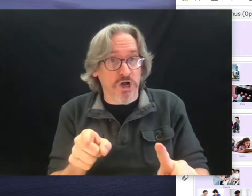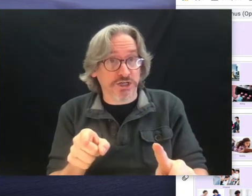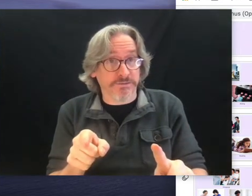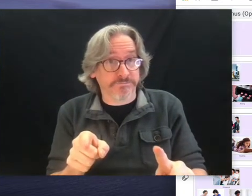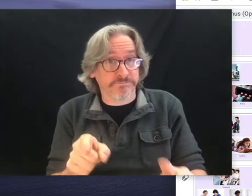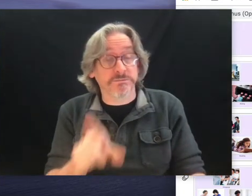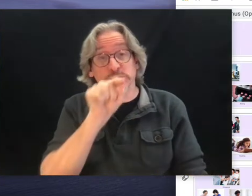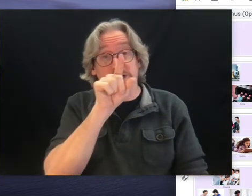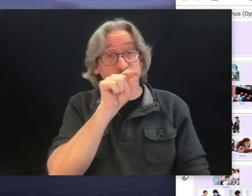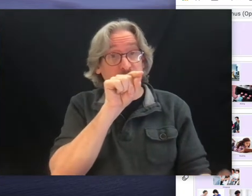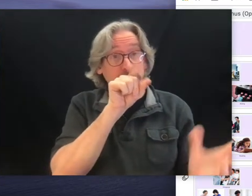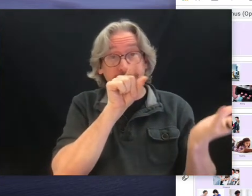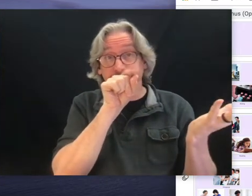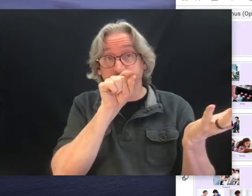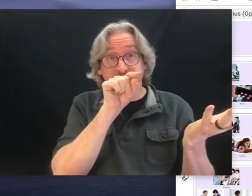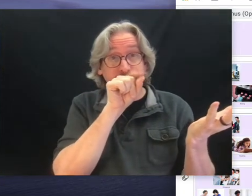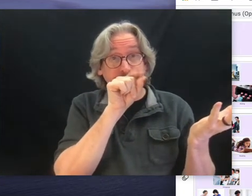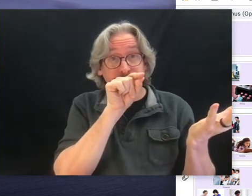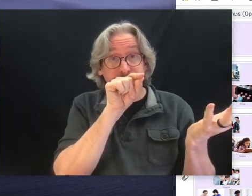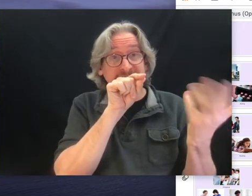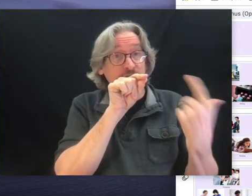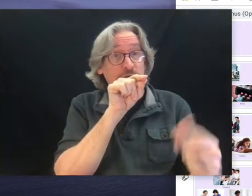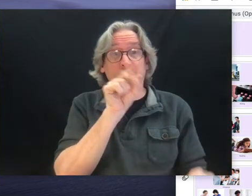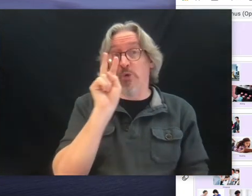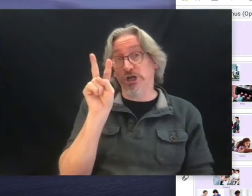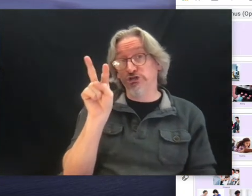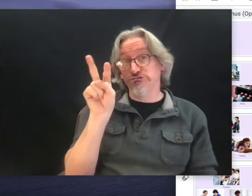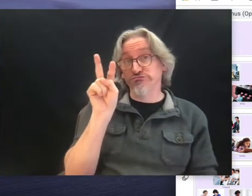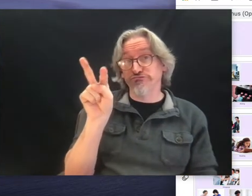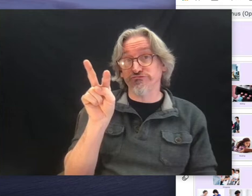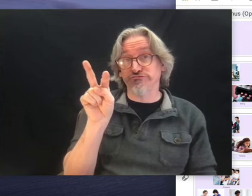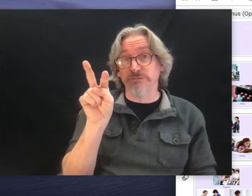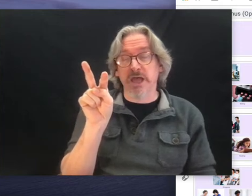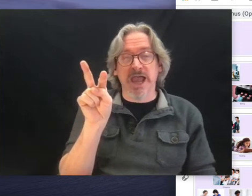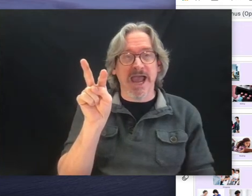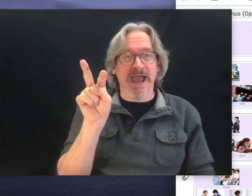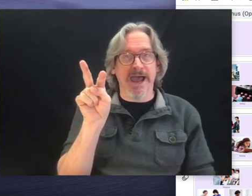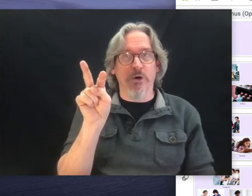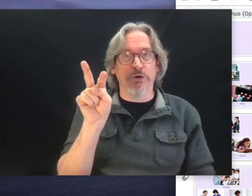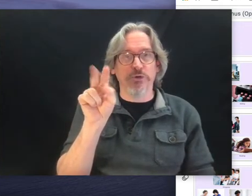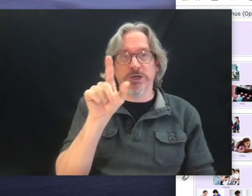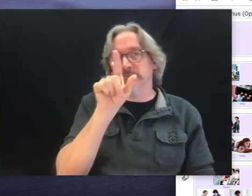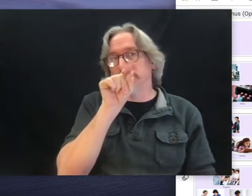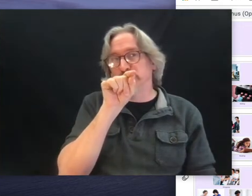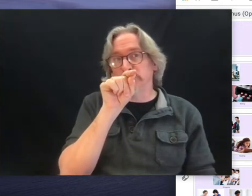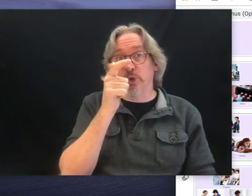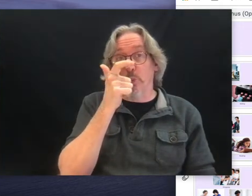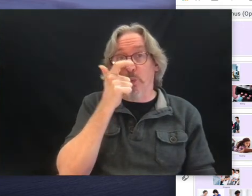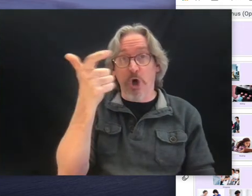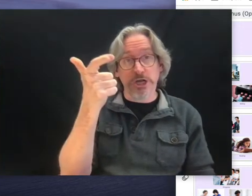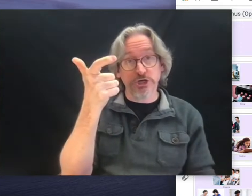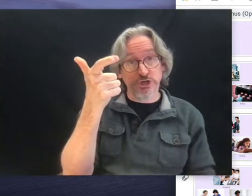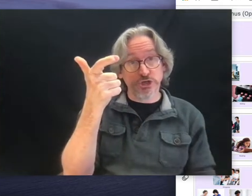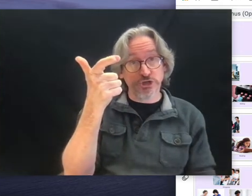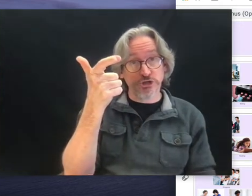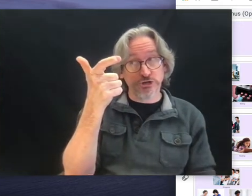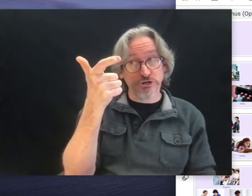Bird watching. So here's bird. You can watch, or you can bird